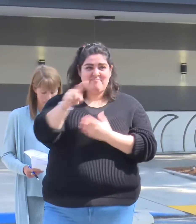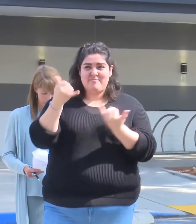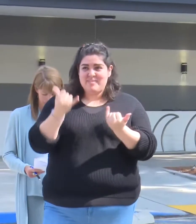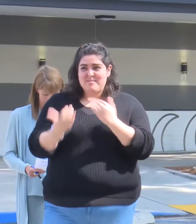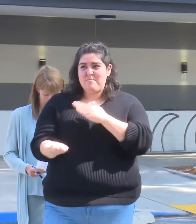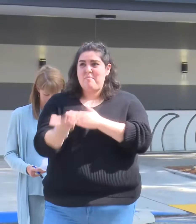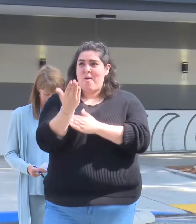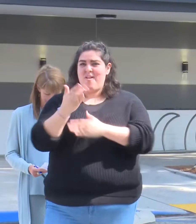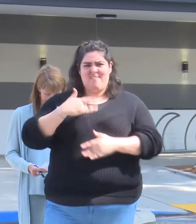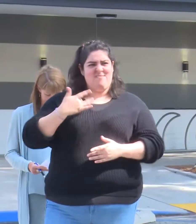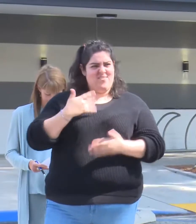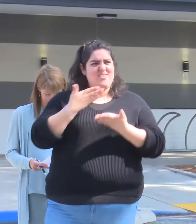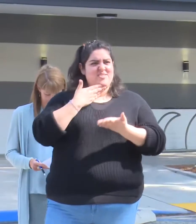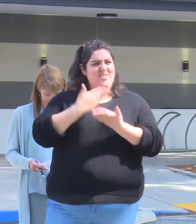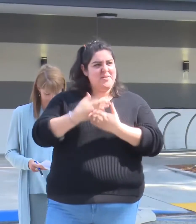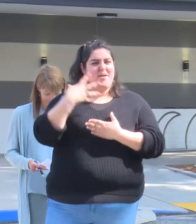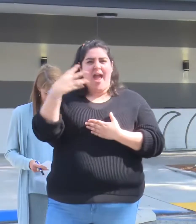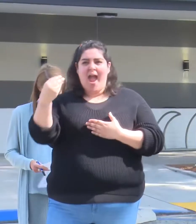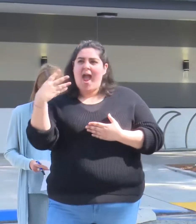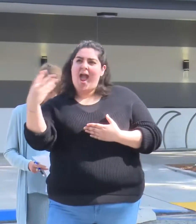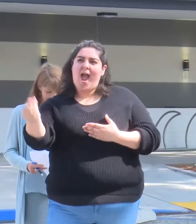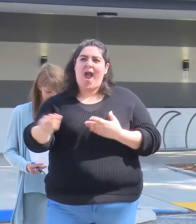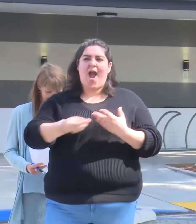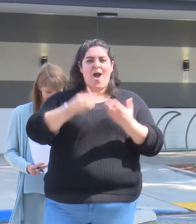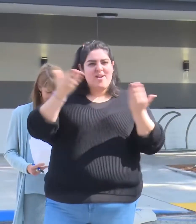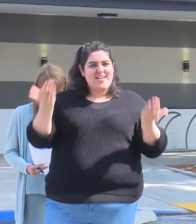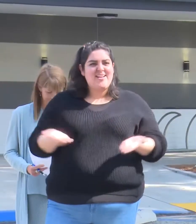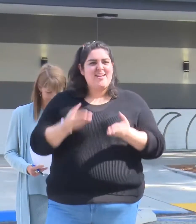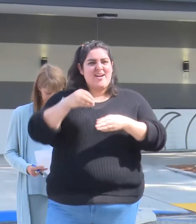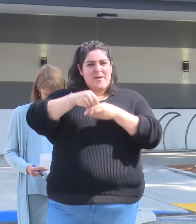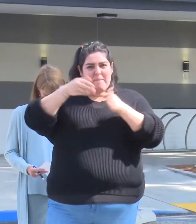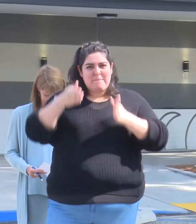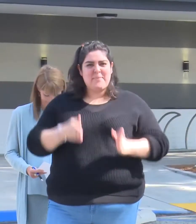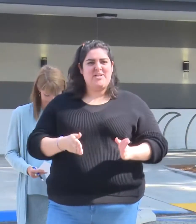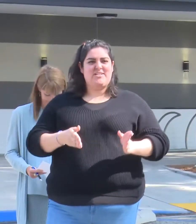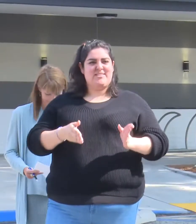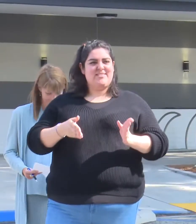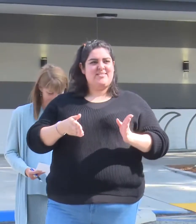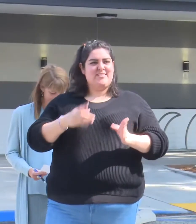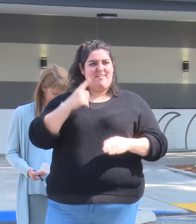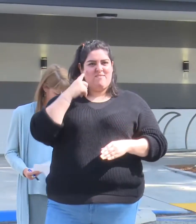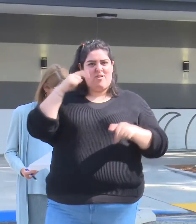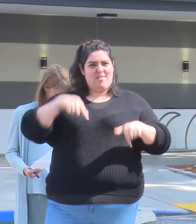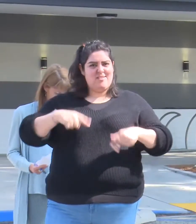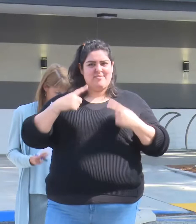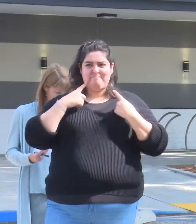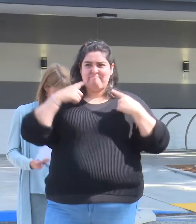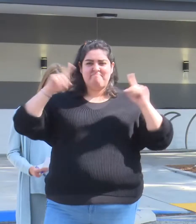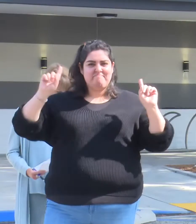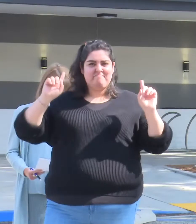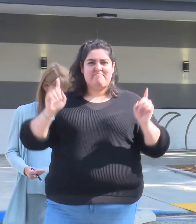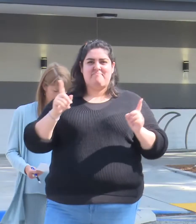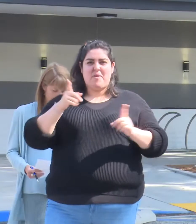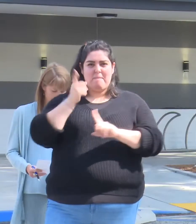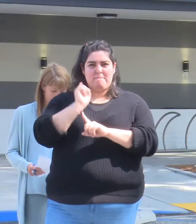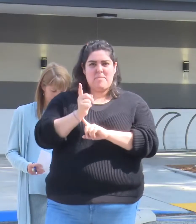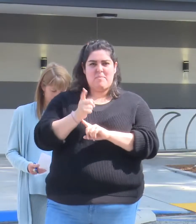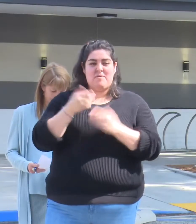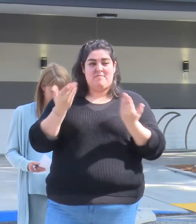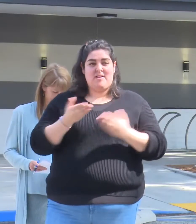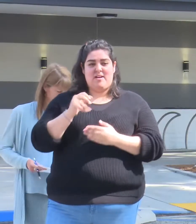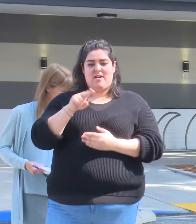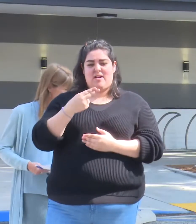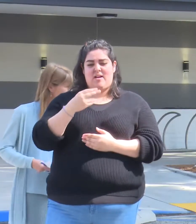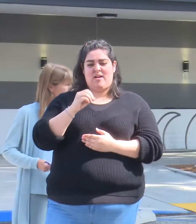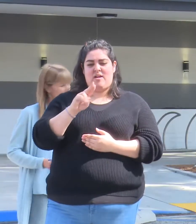it feel good to be out and about and here in person for this momentous occasion? We're here at Houghton Park, and I have to just tell